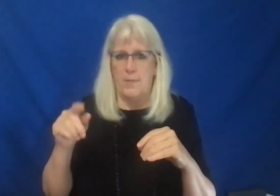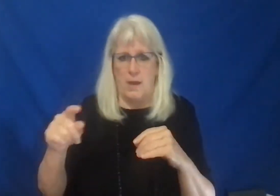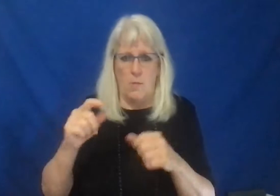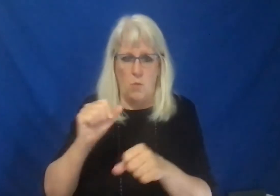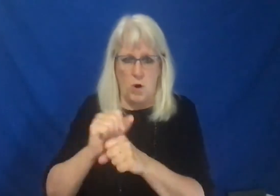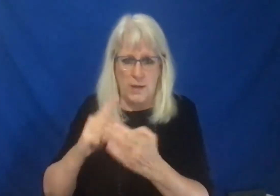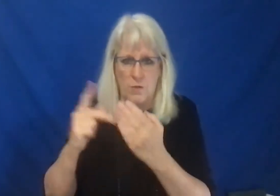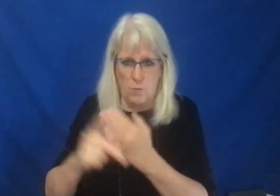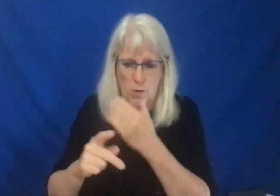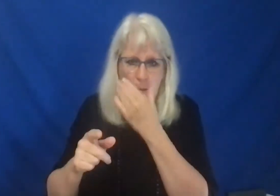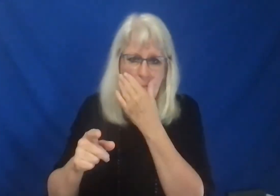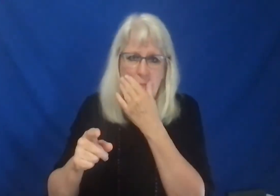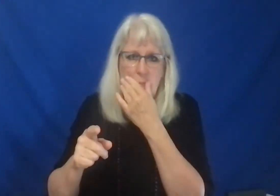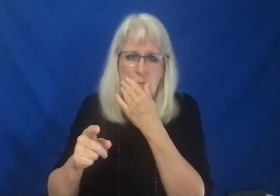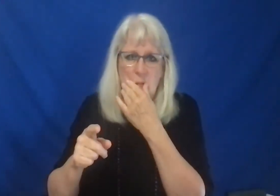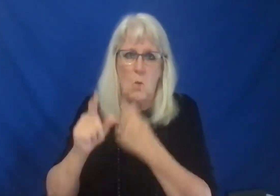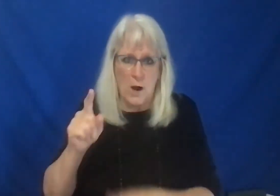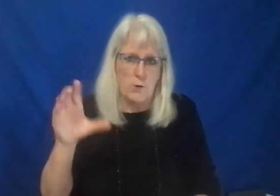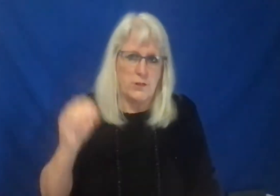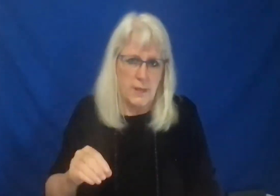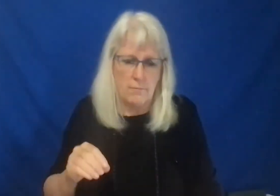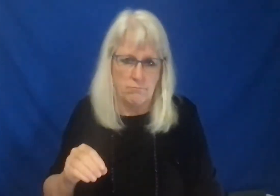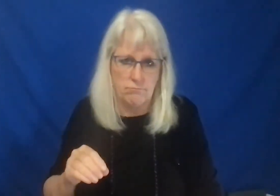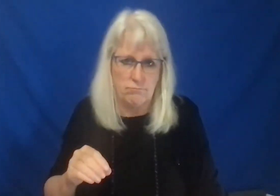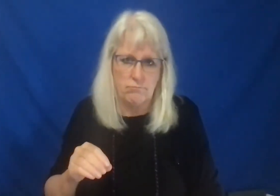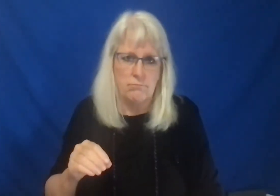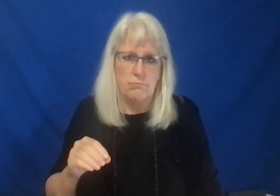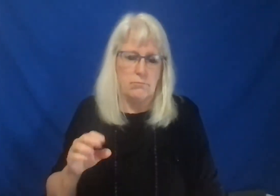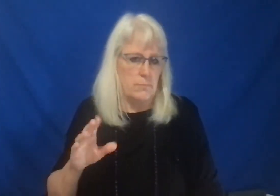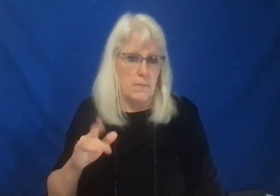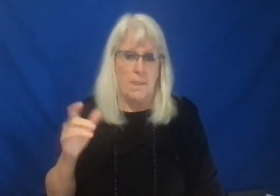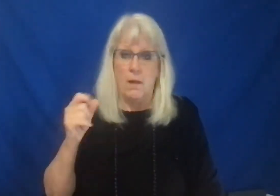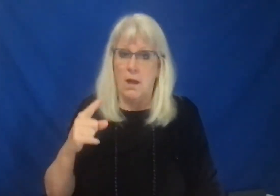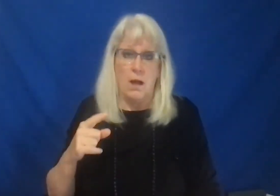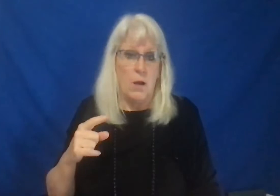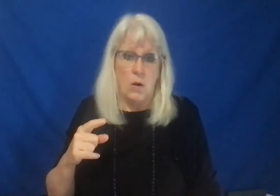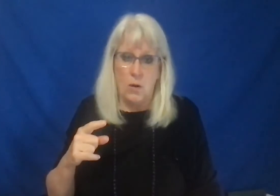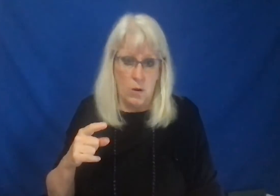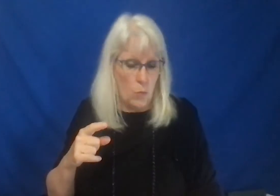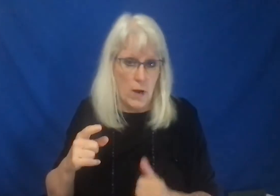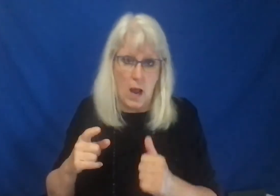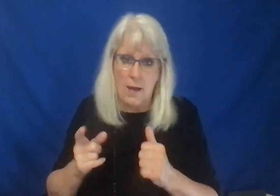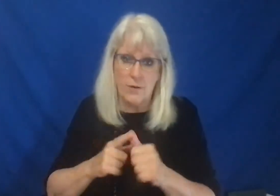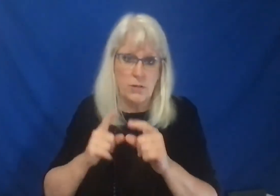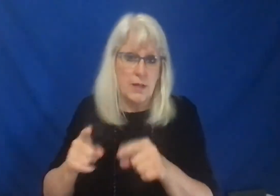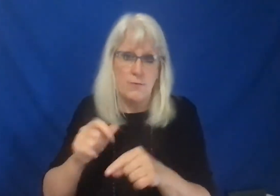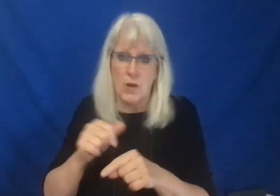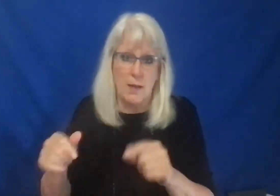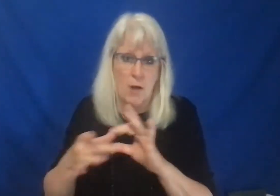with all my might. And my relationships were absolute catastrophes. And it's not a contest, but I would have put